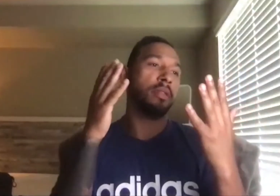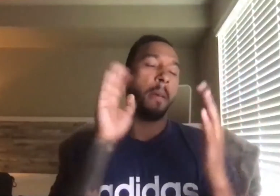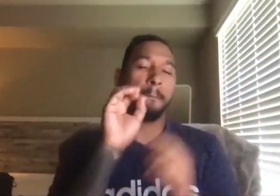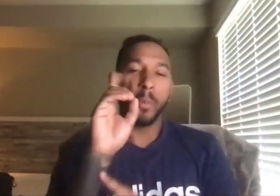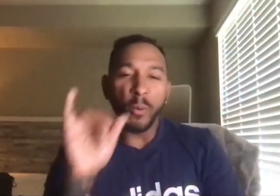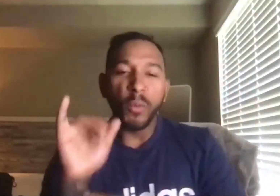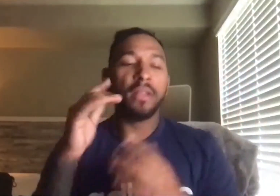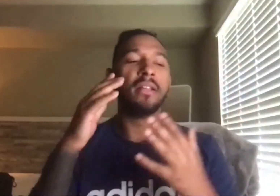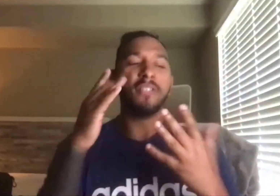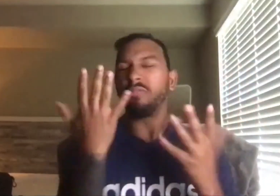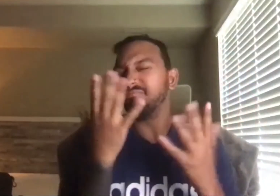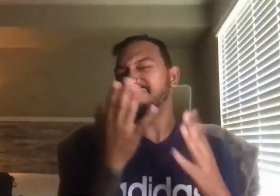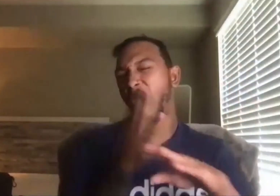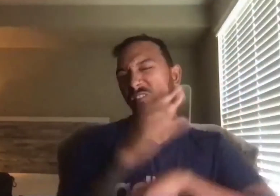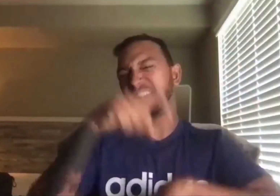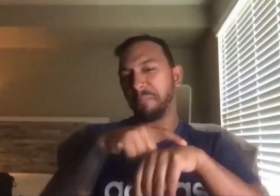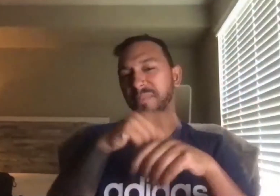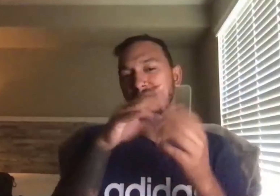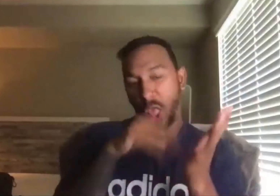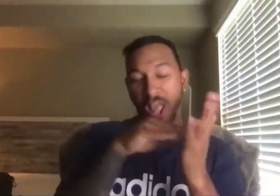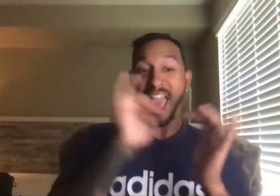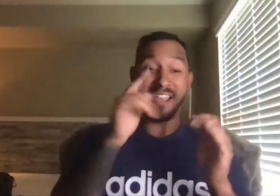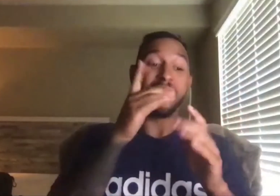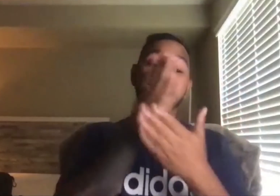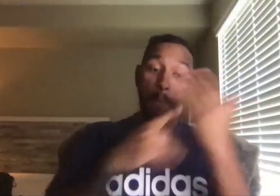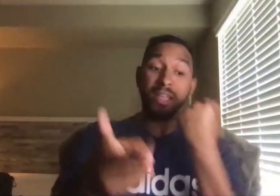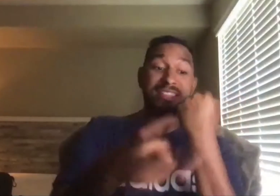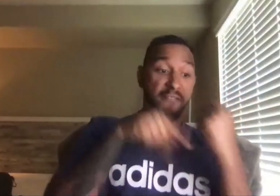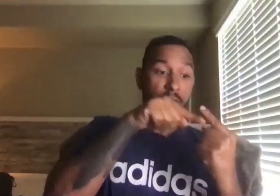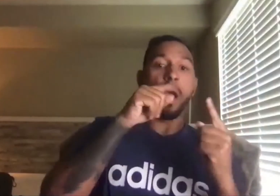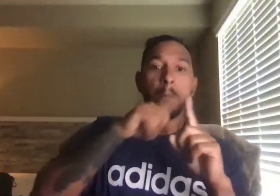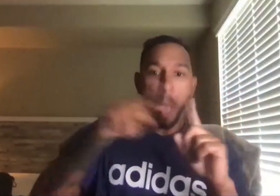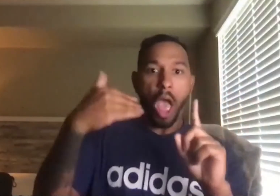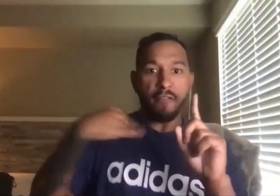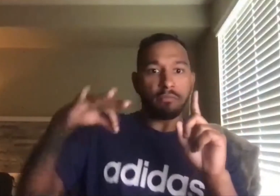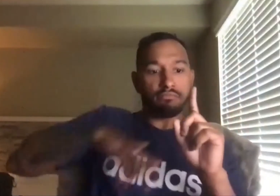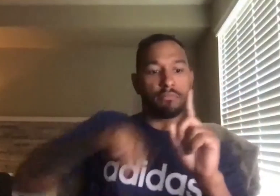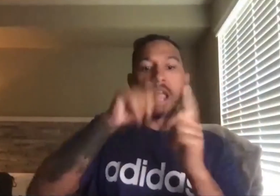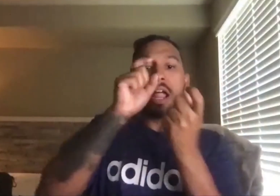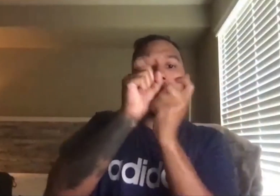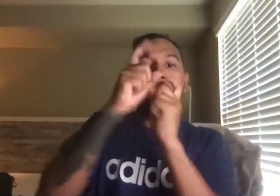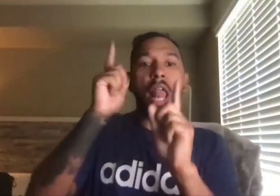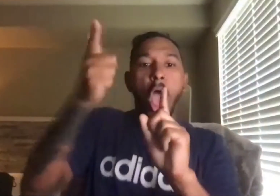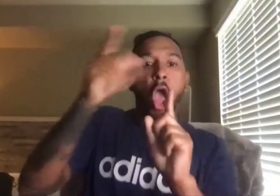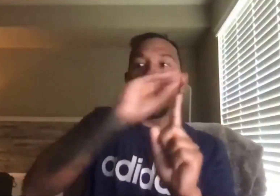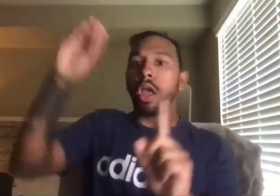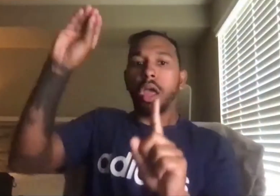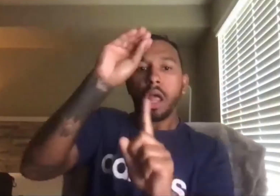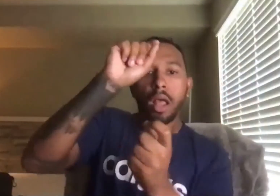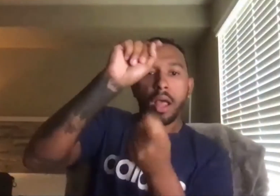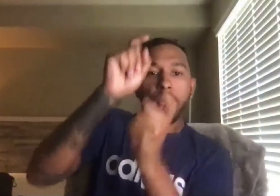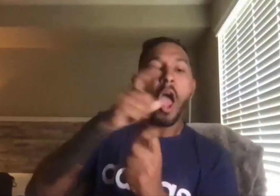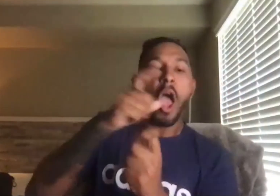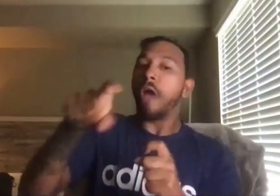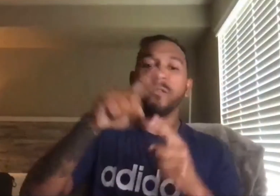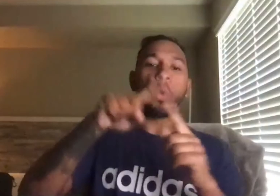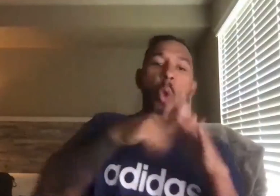have too much color or too much contrast. Most of my work now is a bit lighter. The older filters still have value as I can use